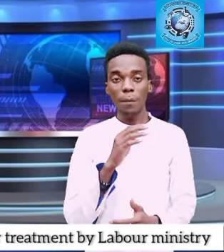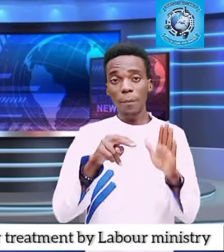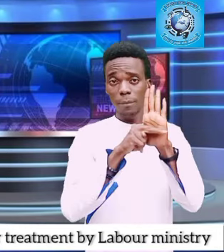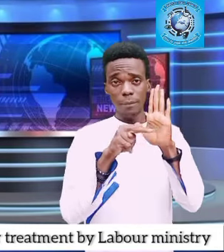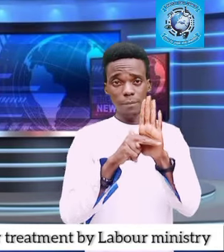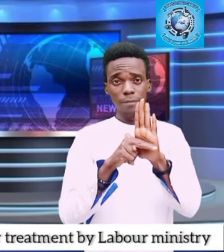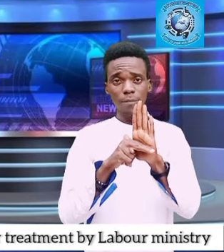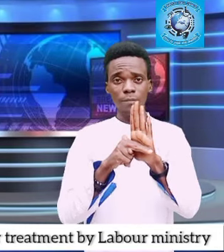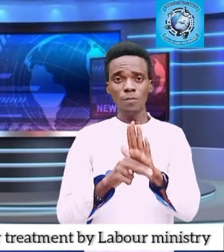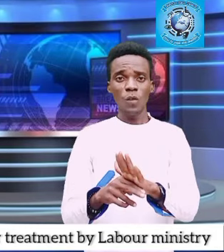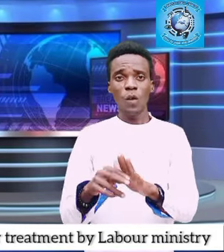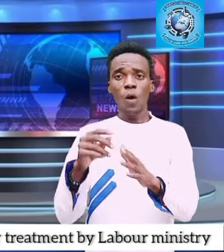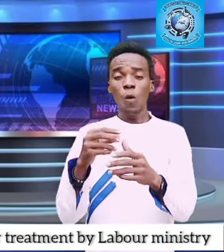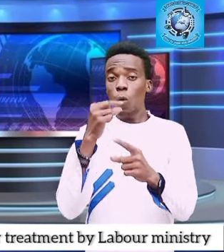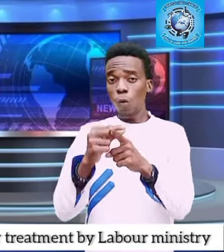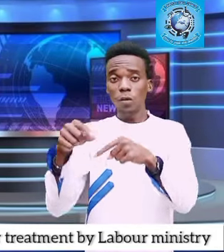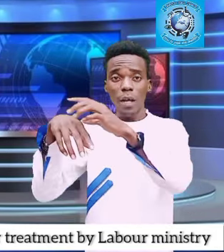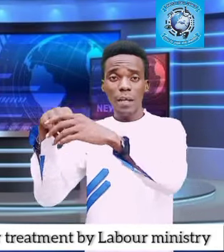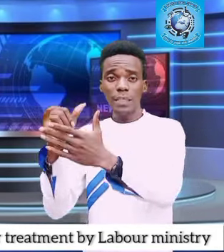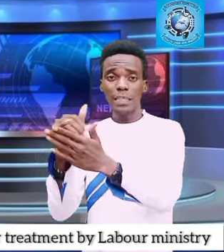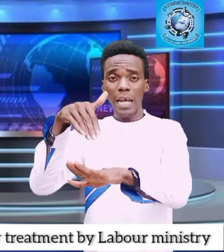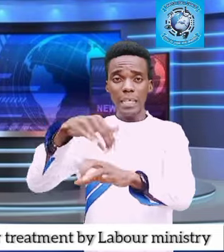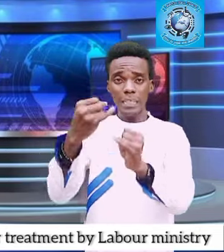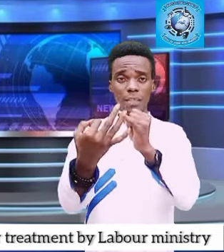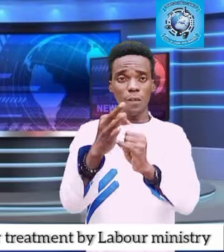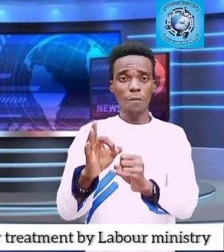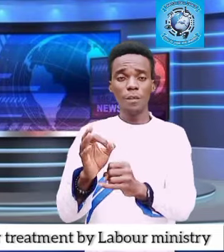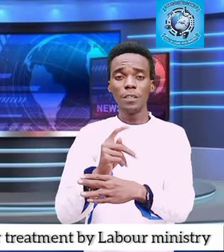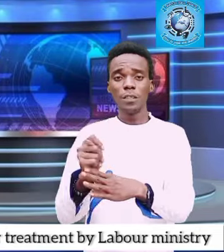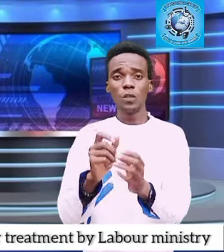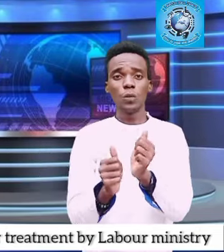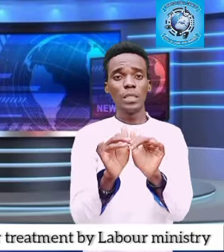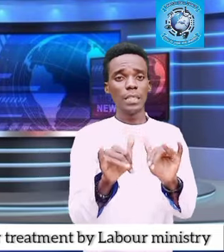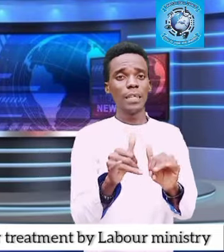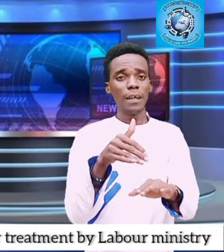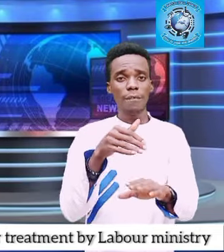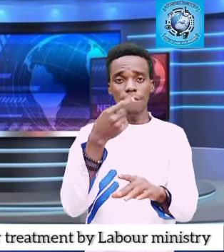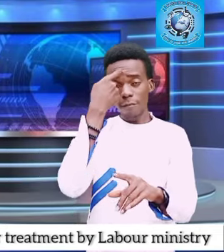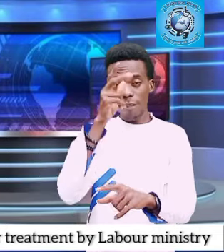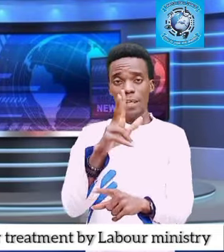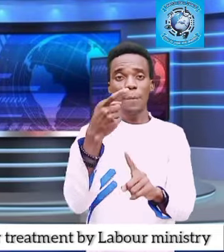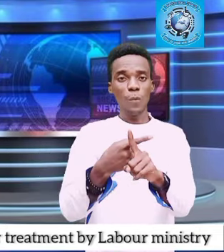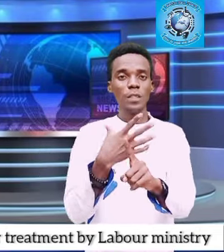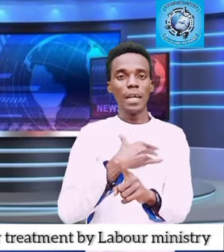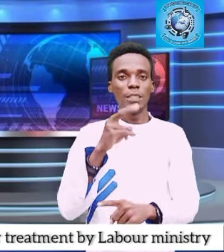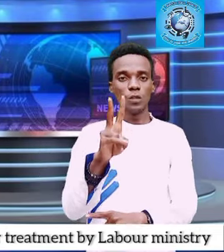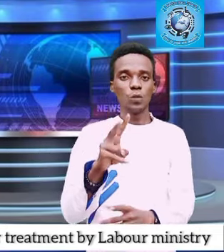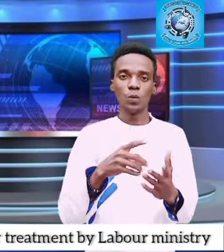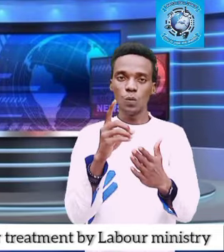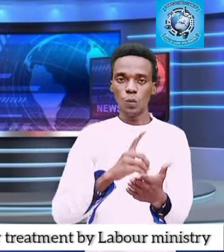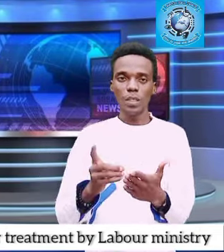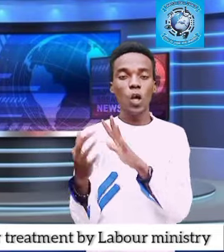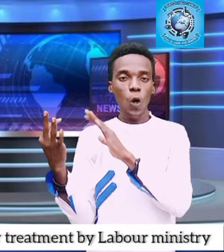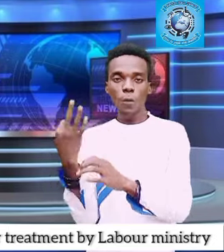Unfortunately, what got out at the end of training, which lasted for 3 months and 2 weeks, the hopes of